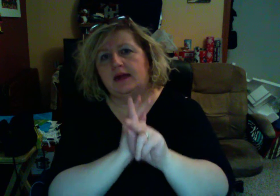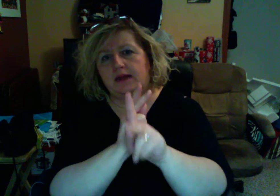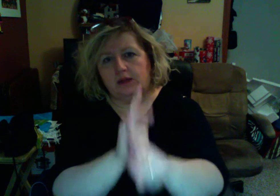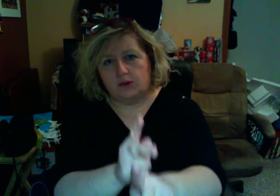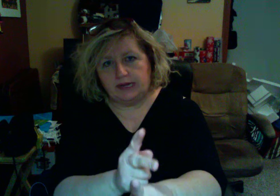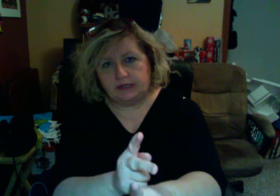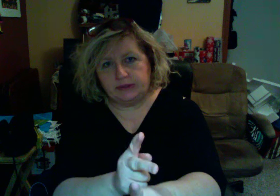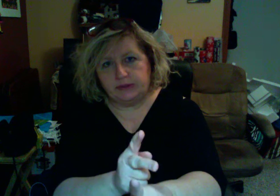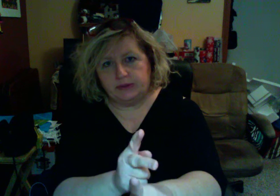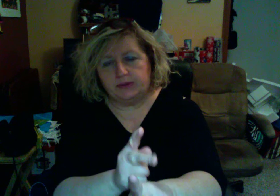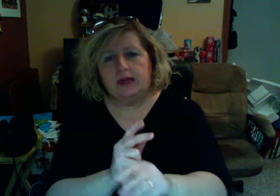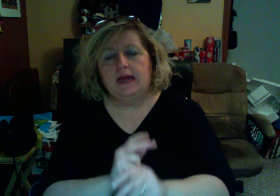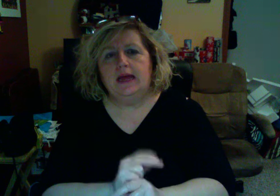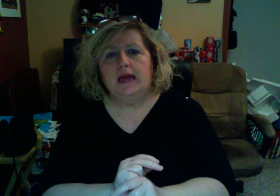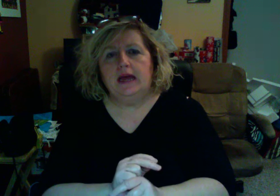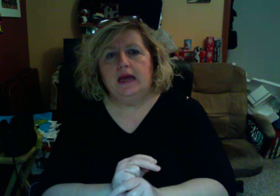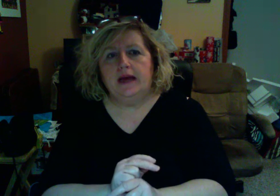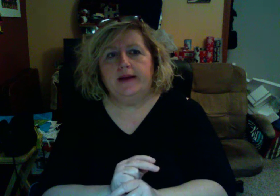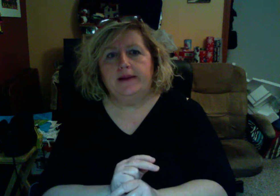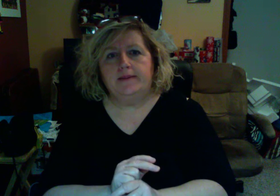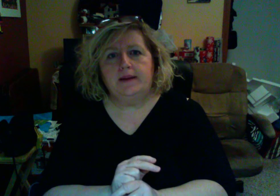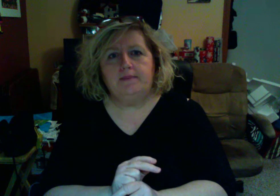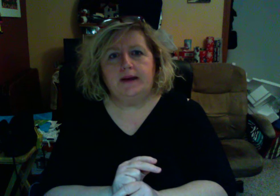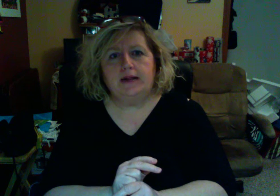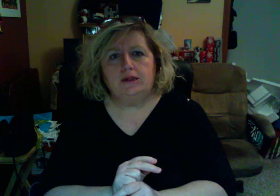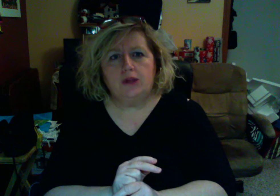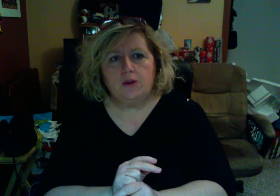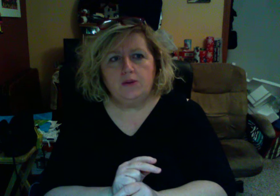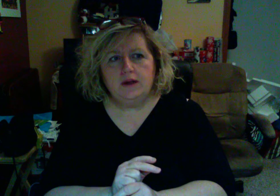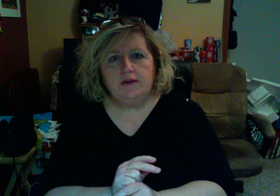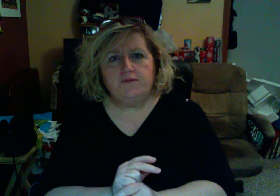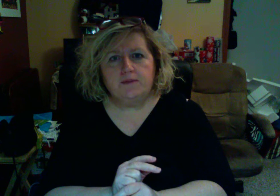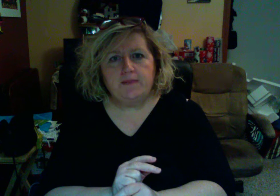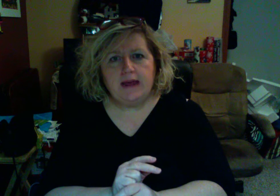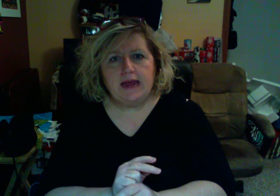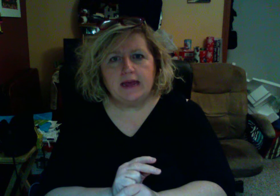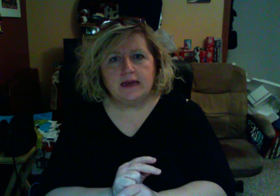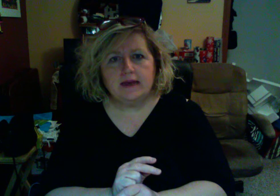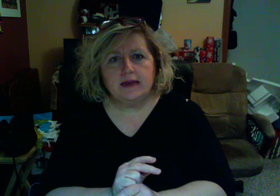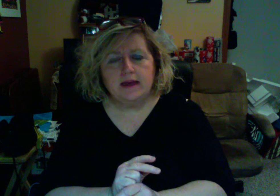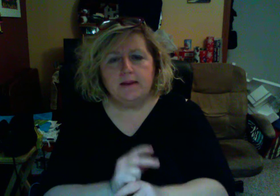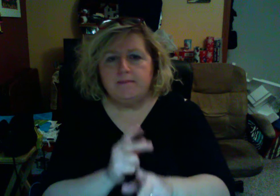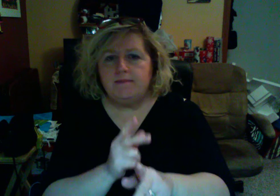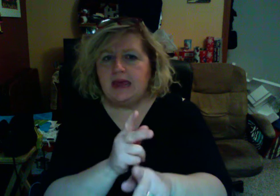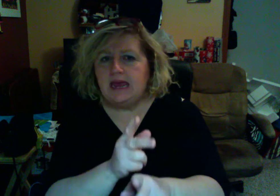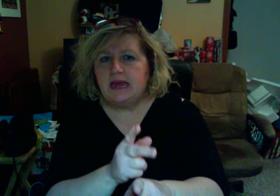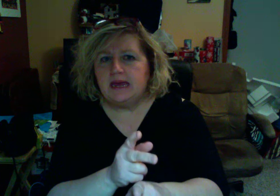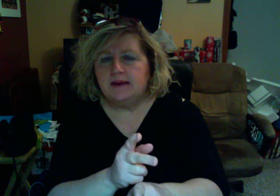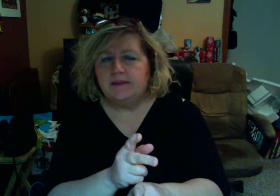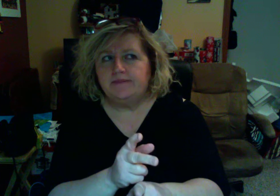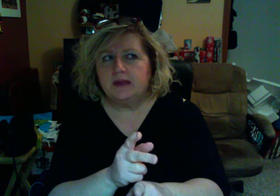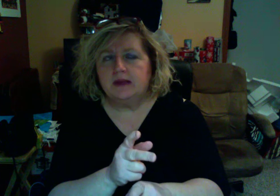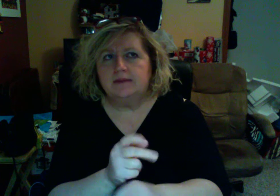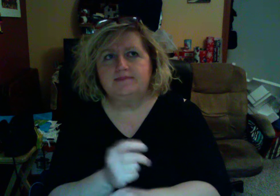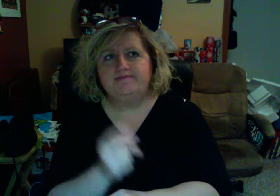and loaning to you. But a loan from a bank may, one